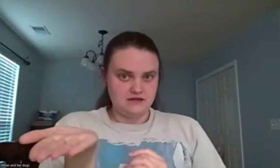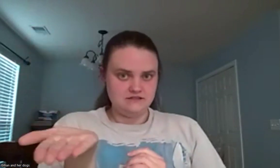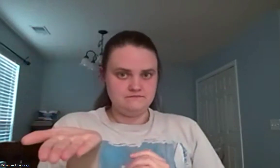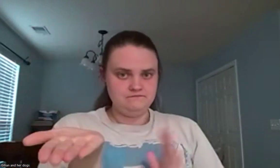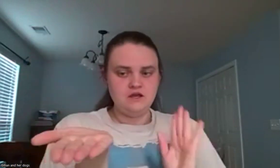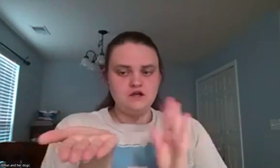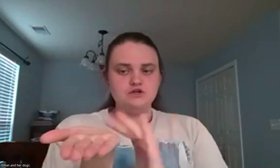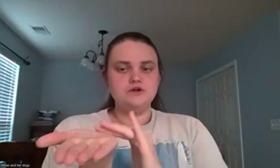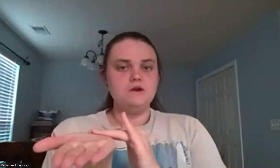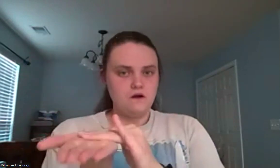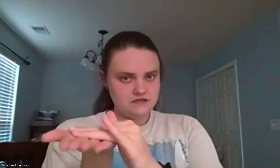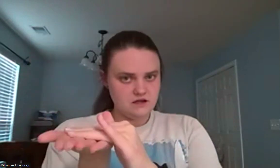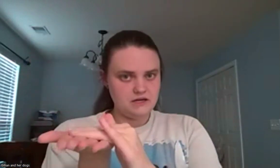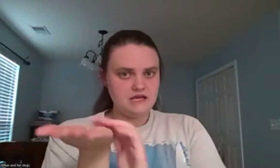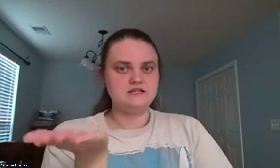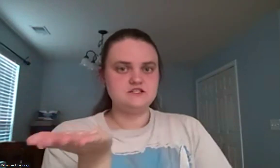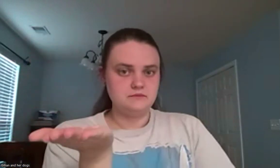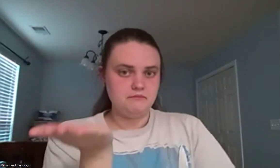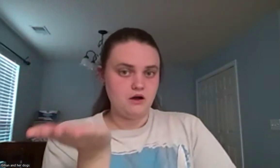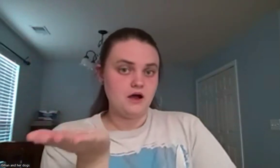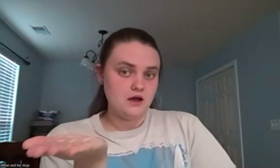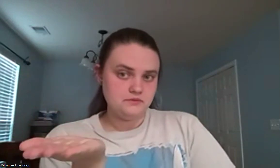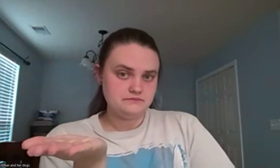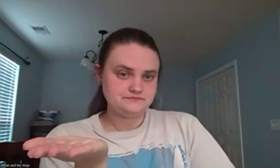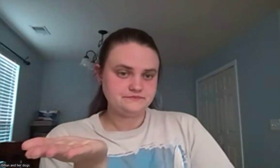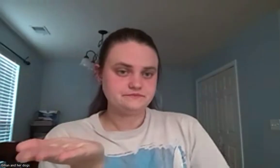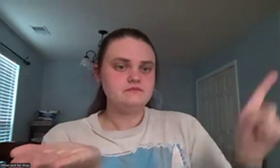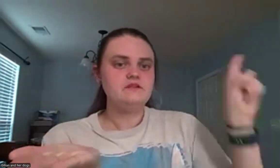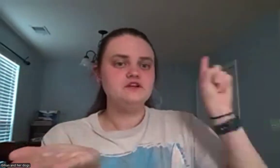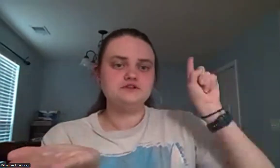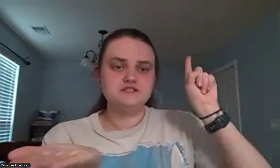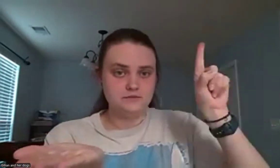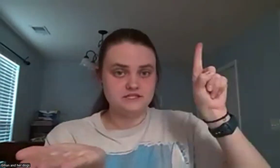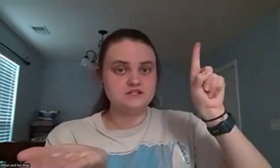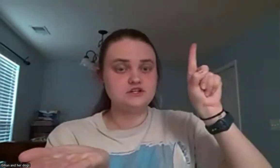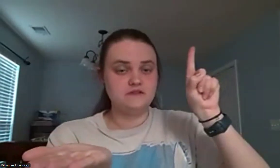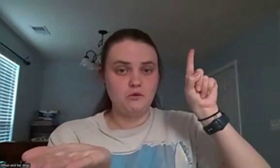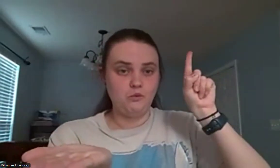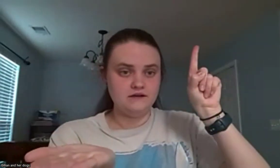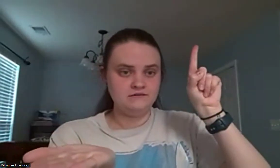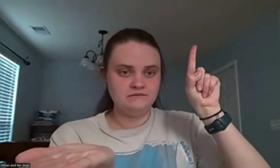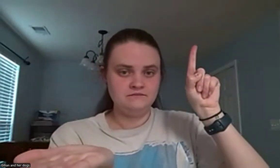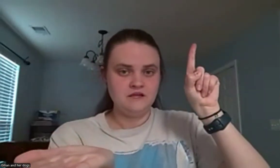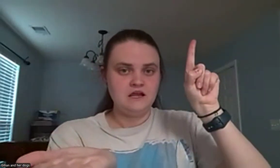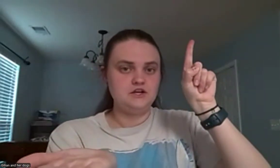hand. Your non-dominant hand is going to be palm up. Your dominant is going to start in that one, and you're going